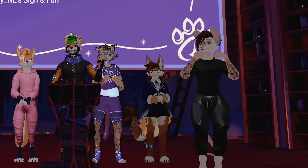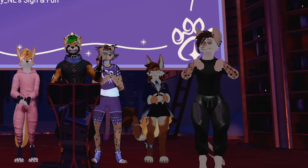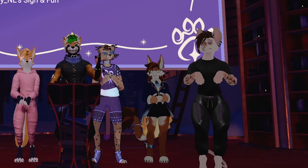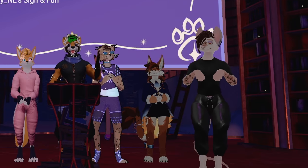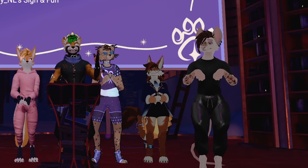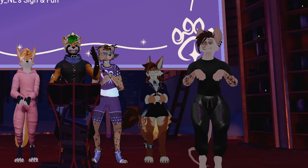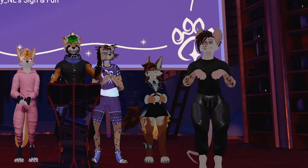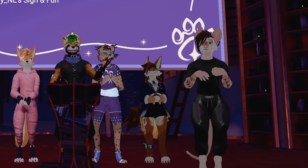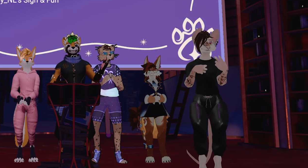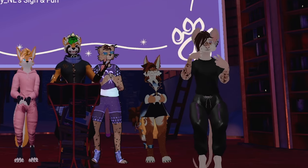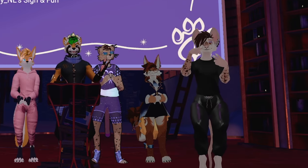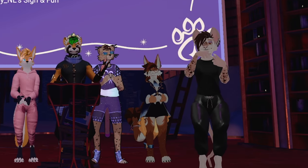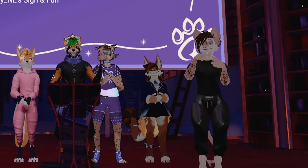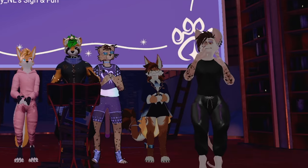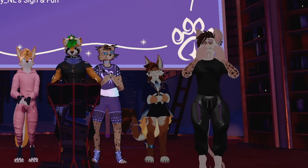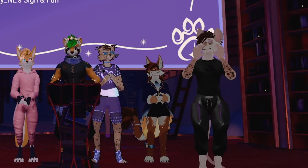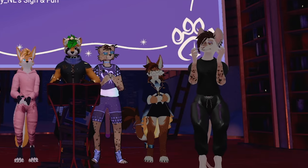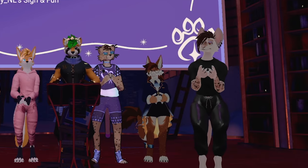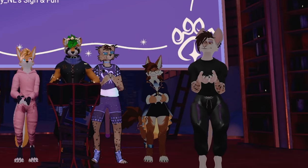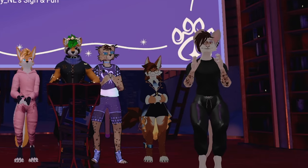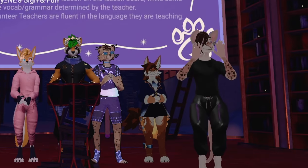worlds are an amazing place to go.